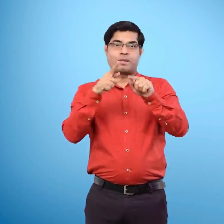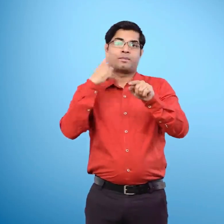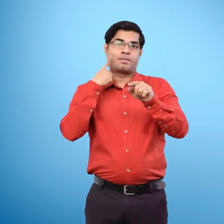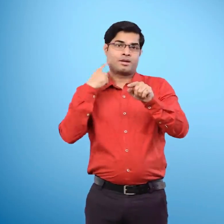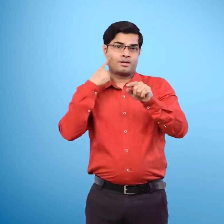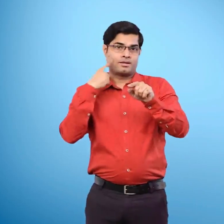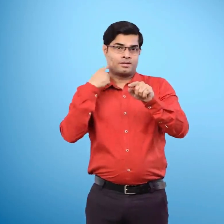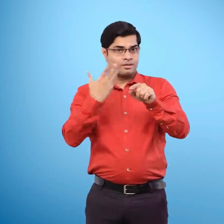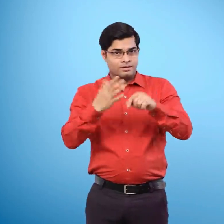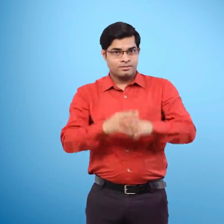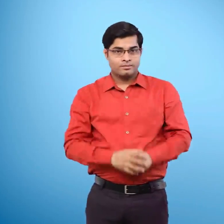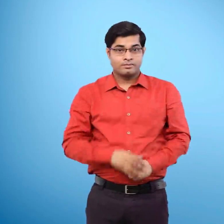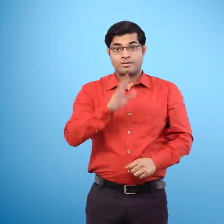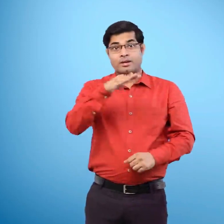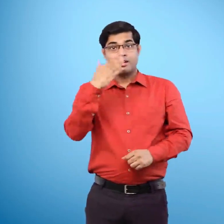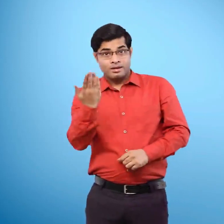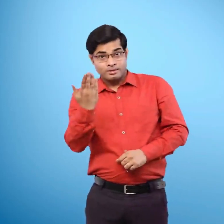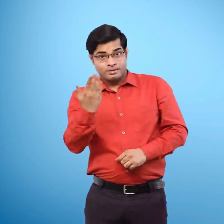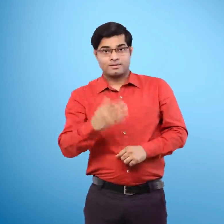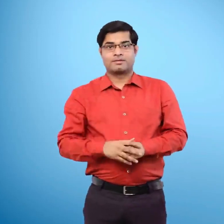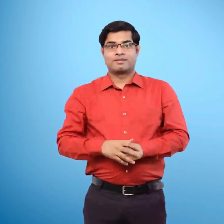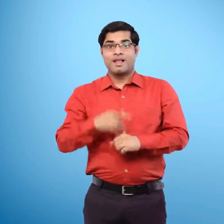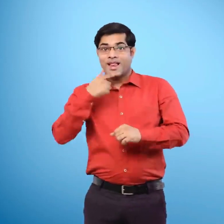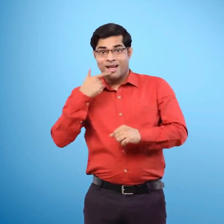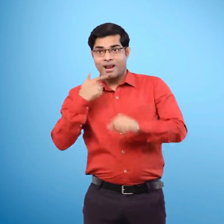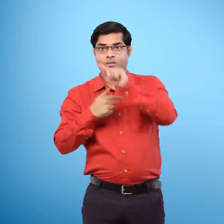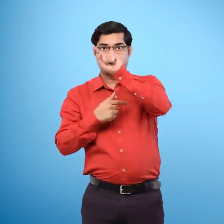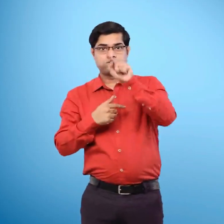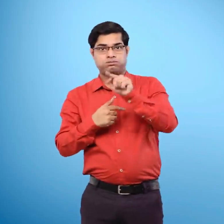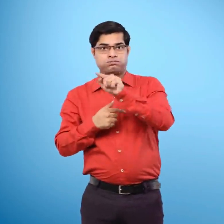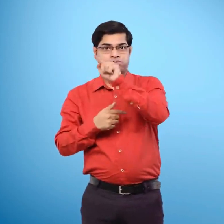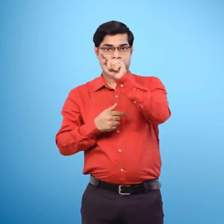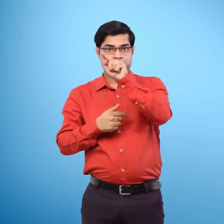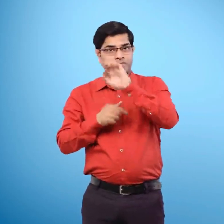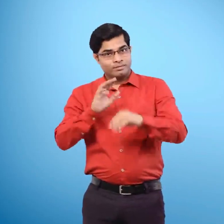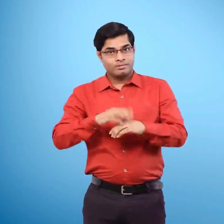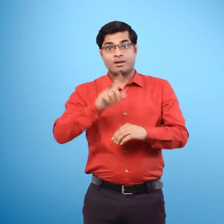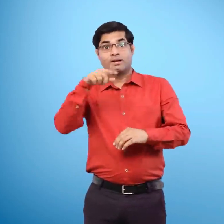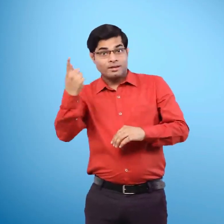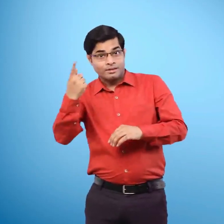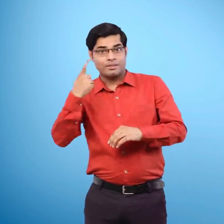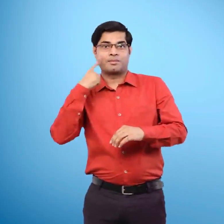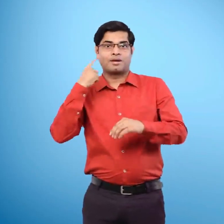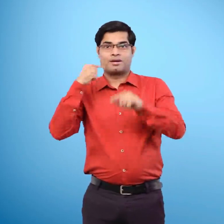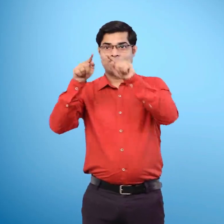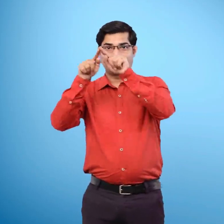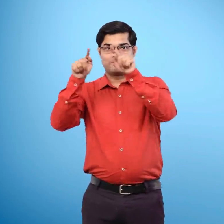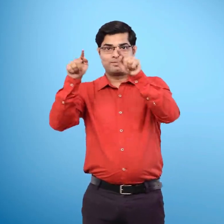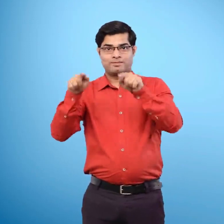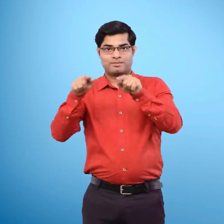Yellow square. Box 3. Red circle. and box 4,